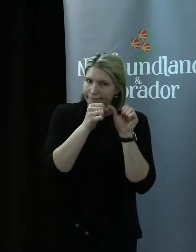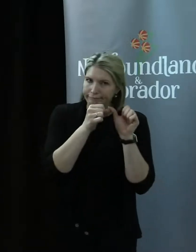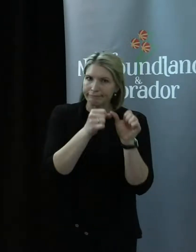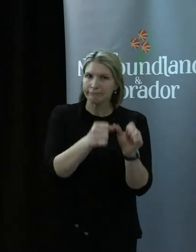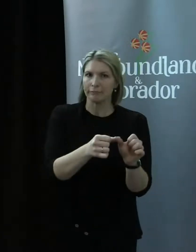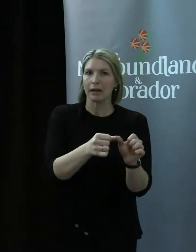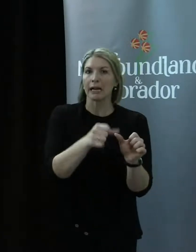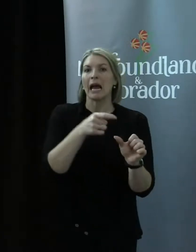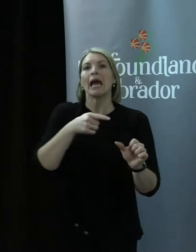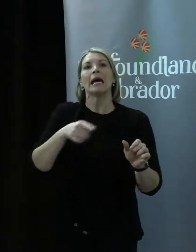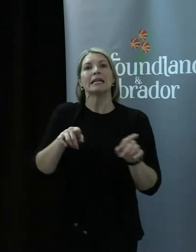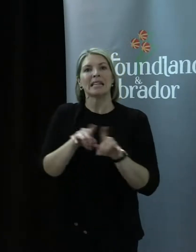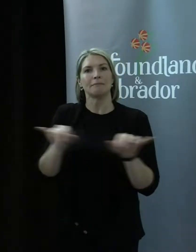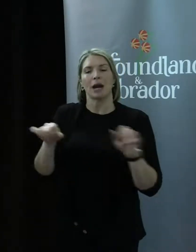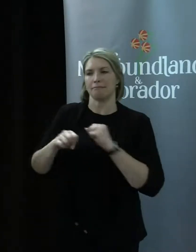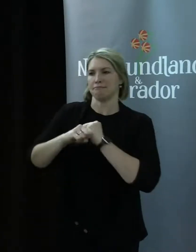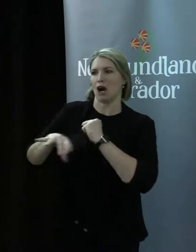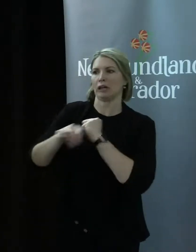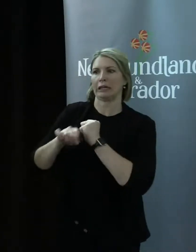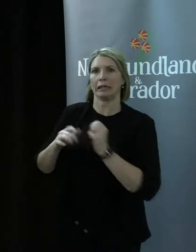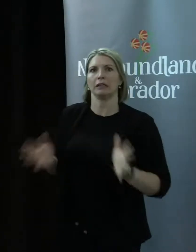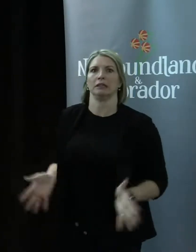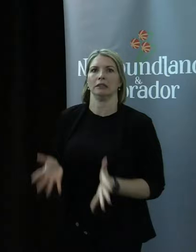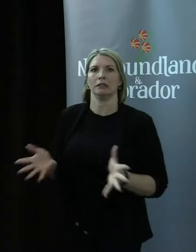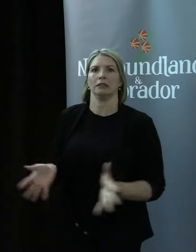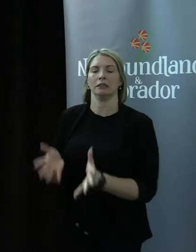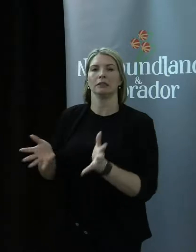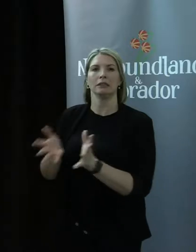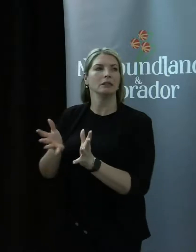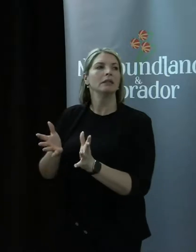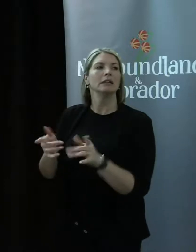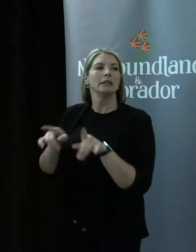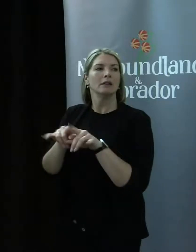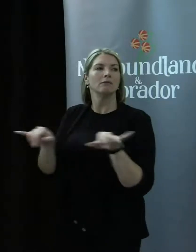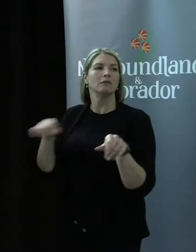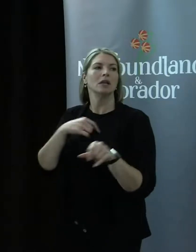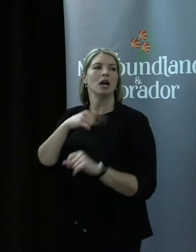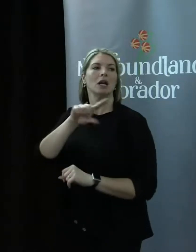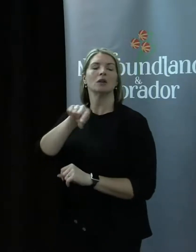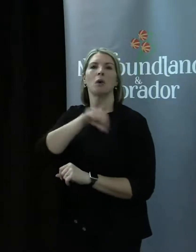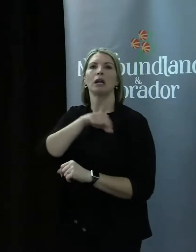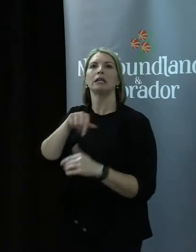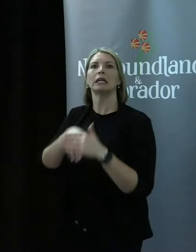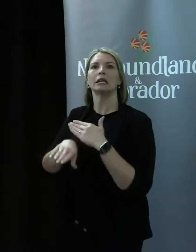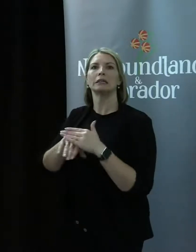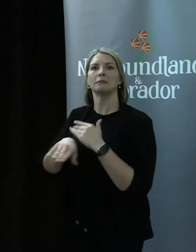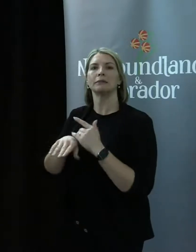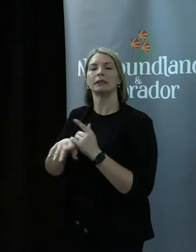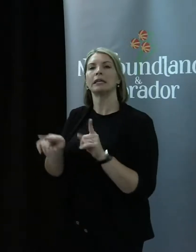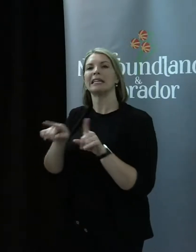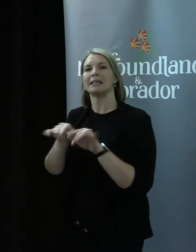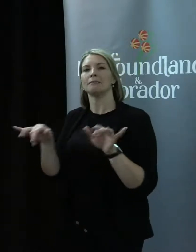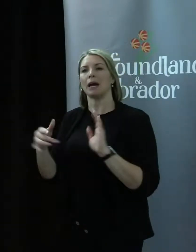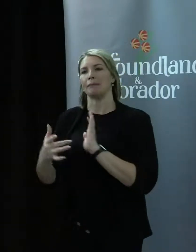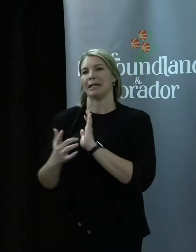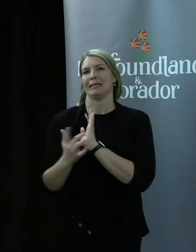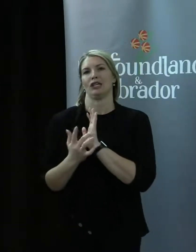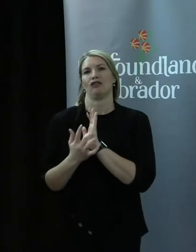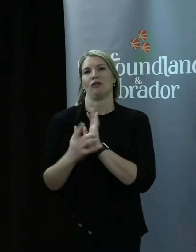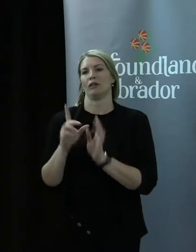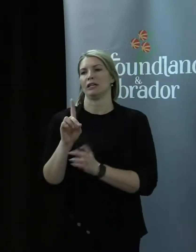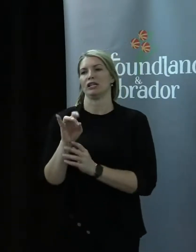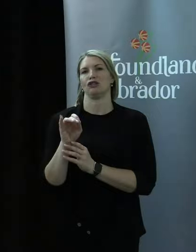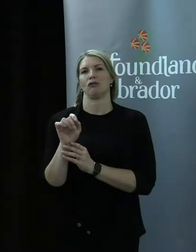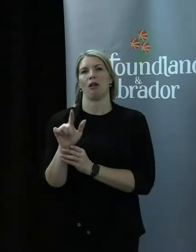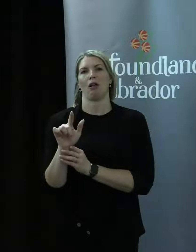and market readiness, drive innovation with the digital economy, and expand